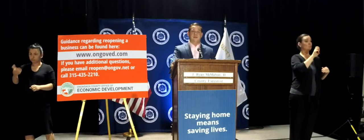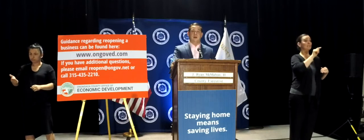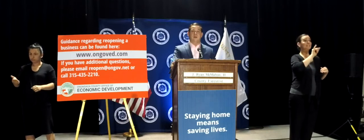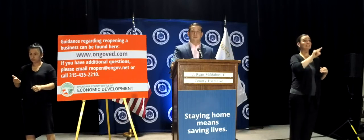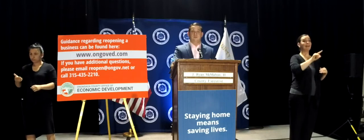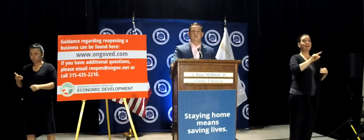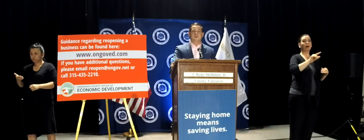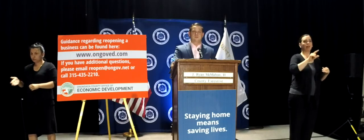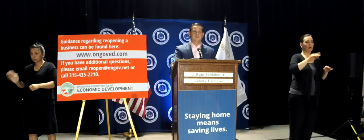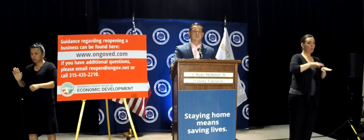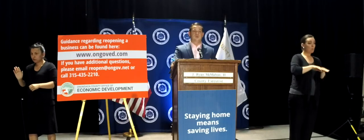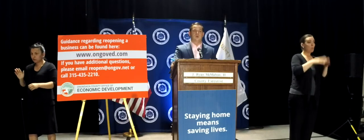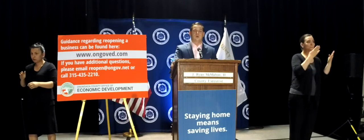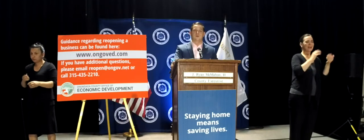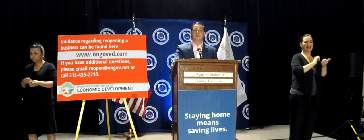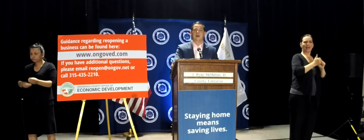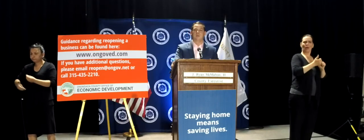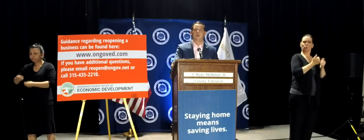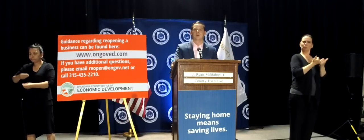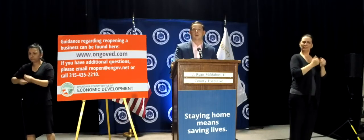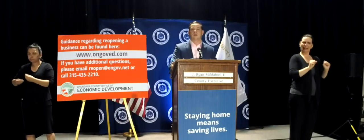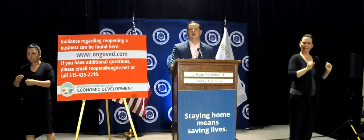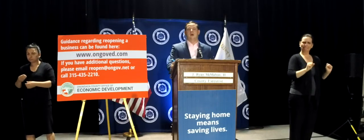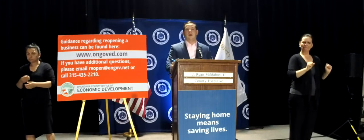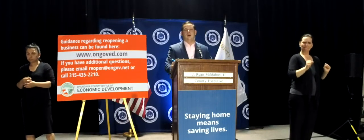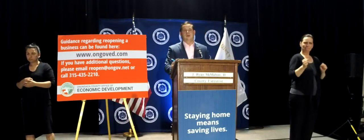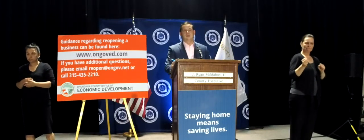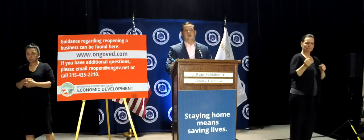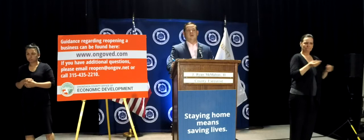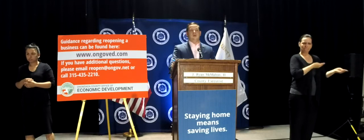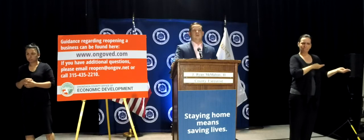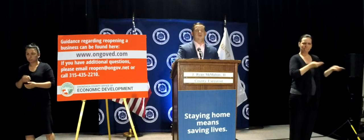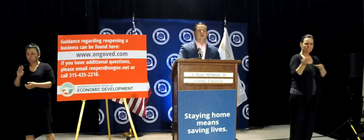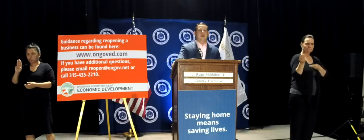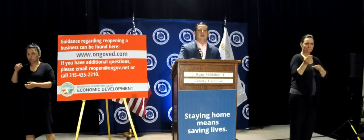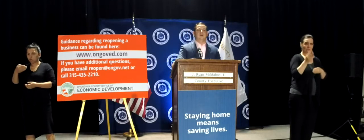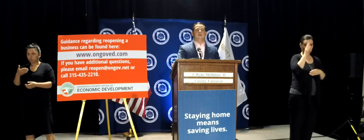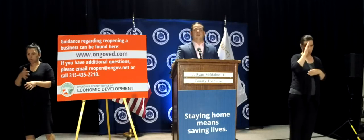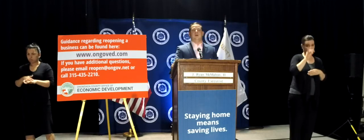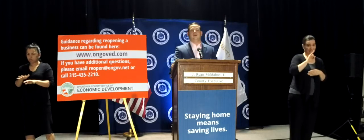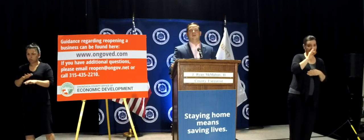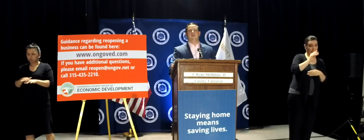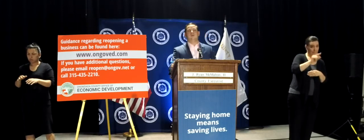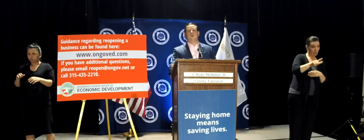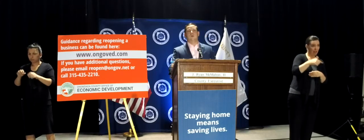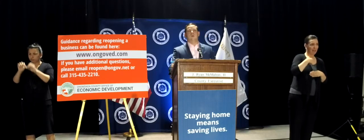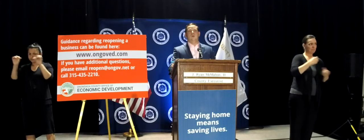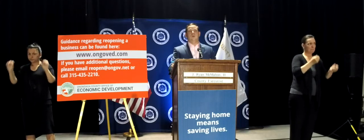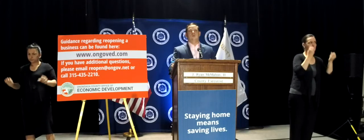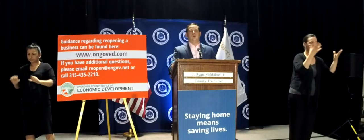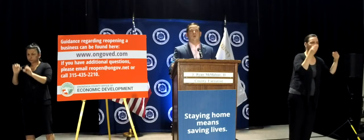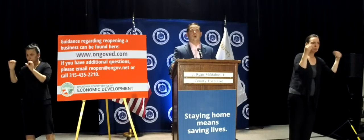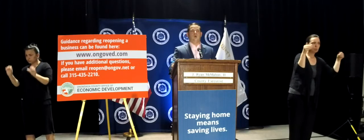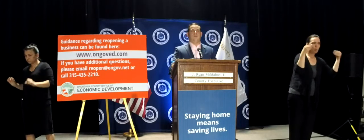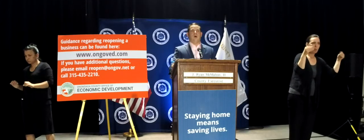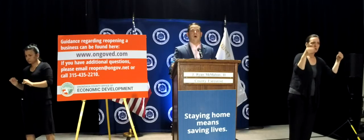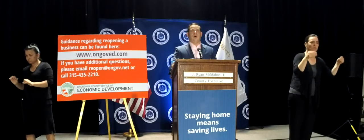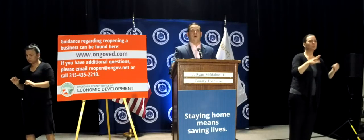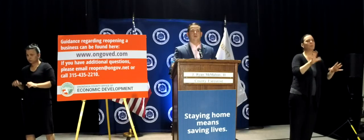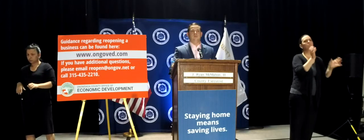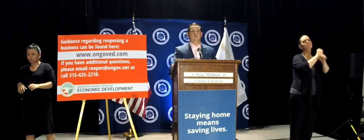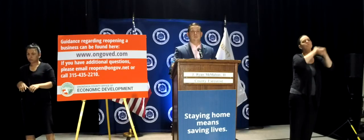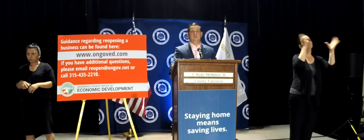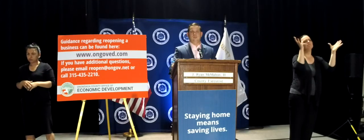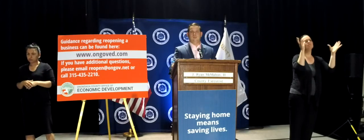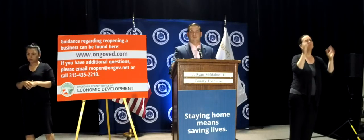Many retail stores in that building. You can't think about this. So the word